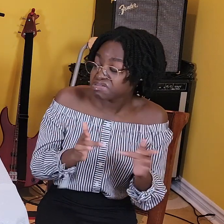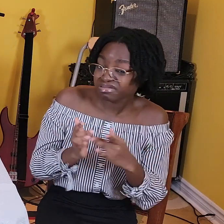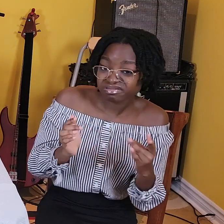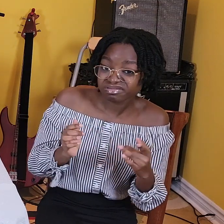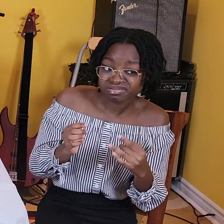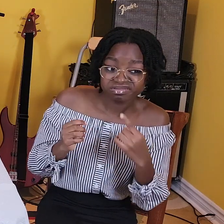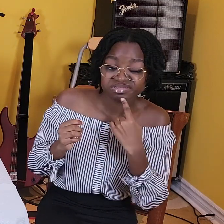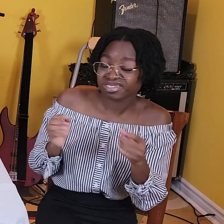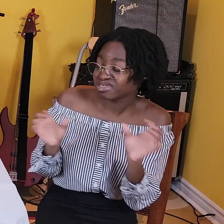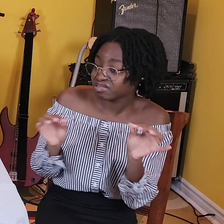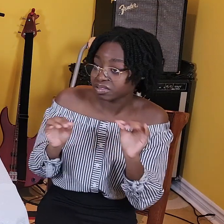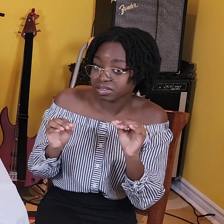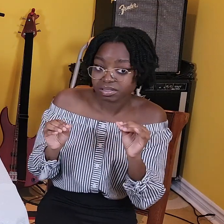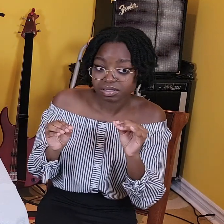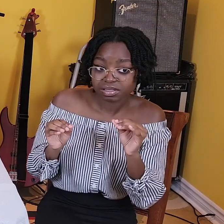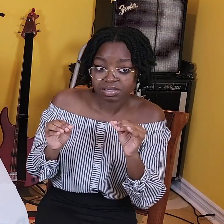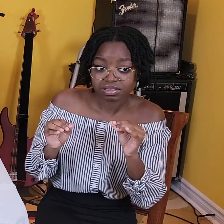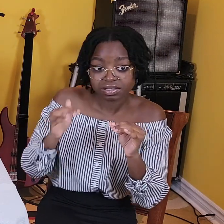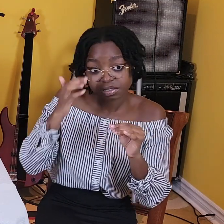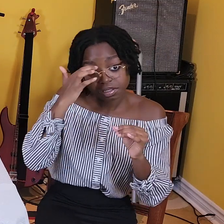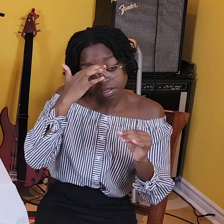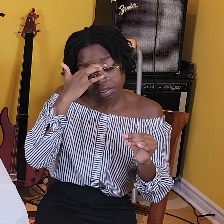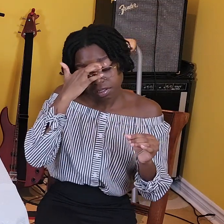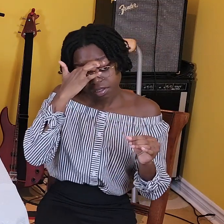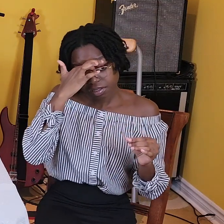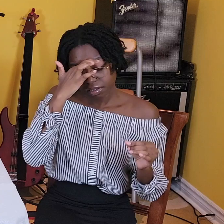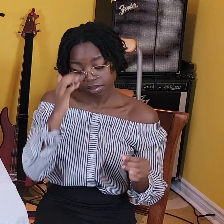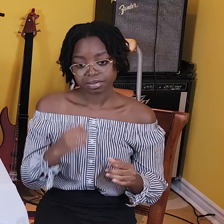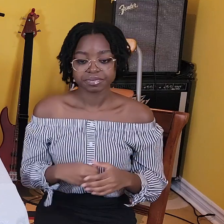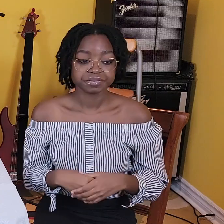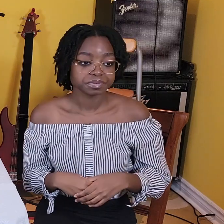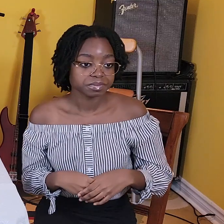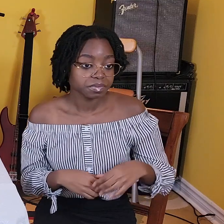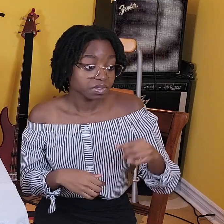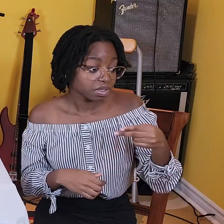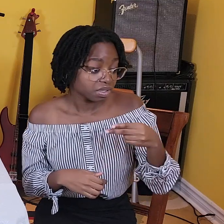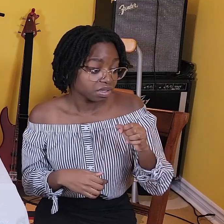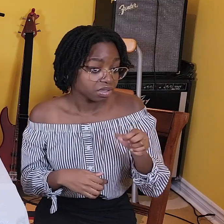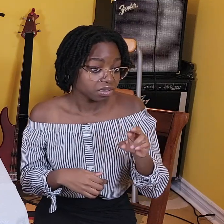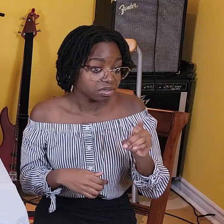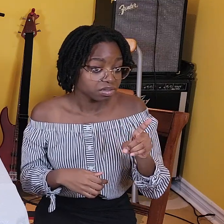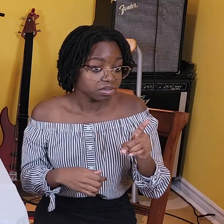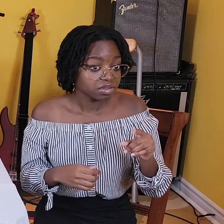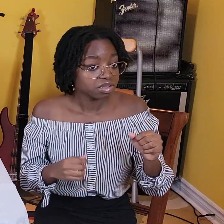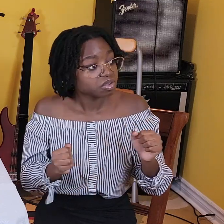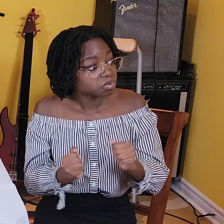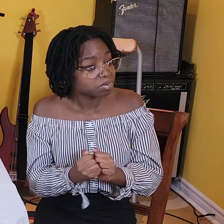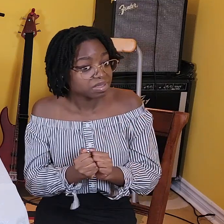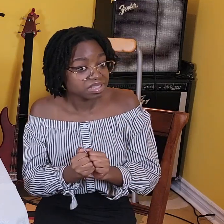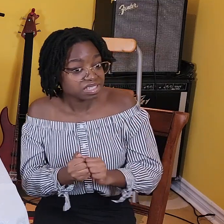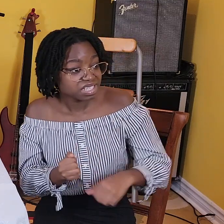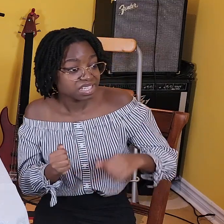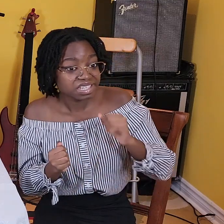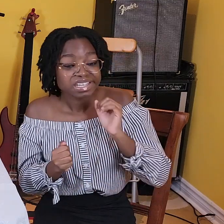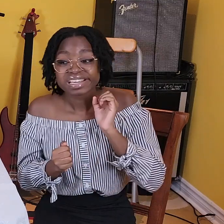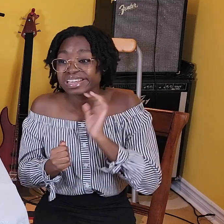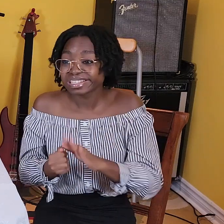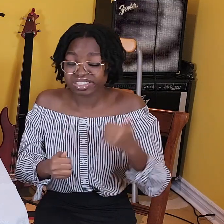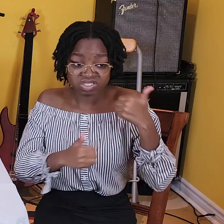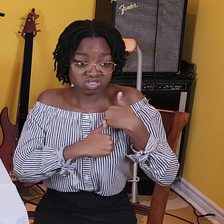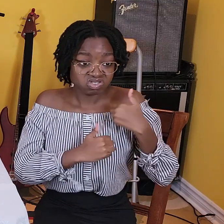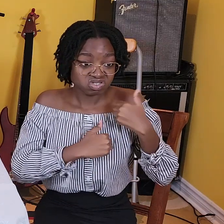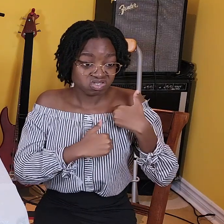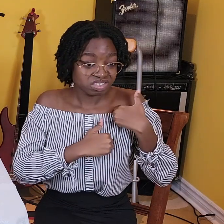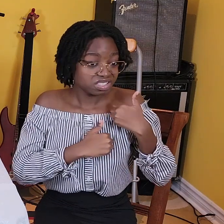and vehemently accused him. Then Herod, with his men of war, treated him with contempt and mocked him, arrayed